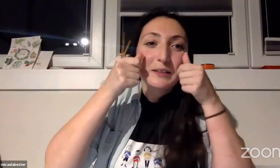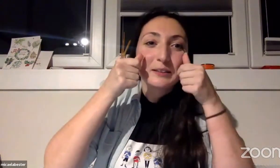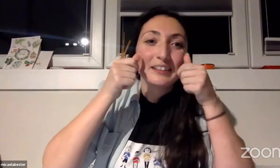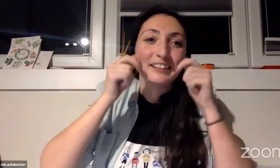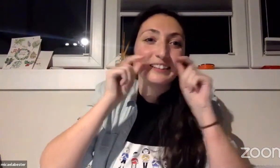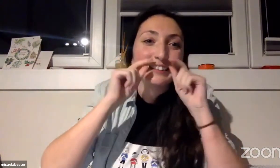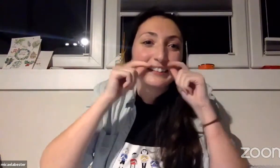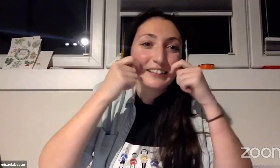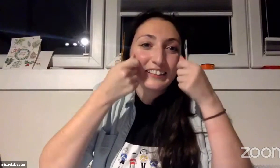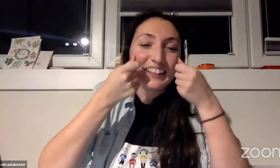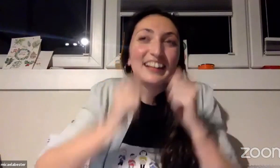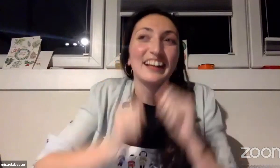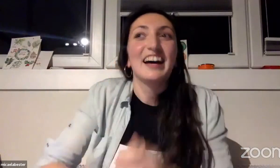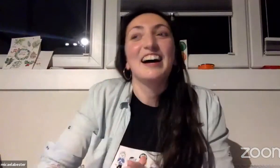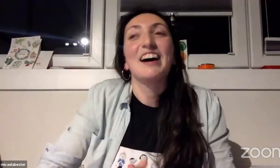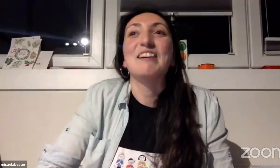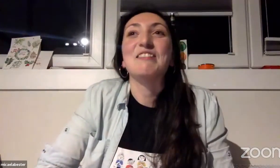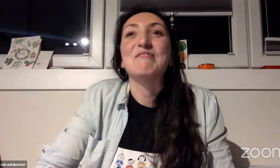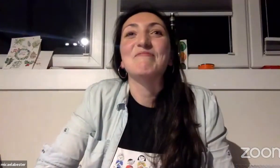France.